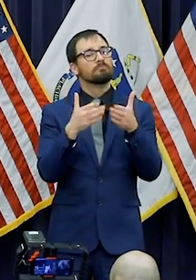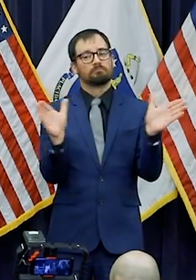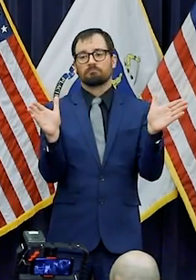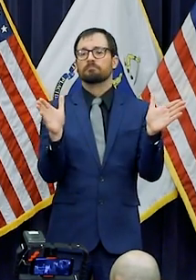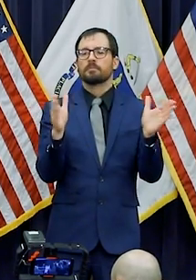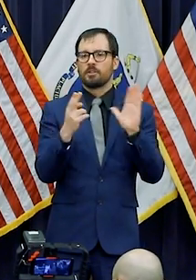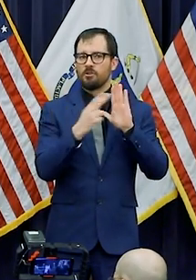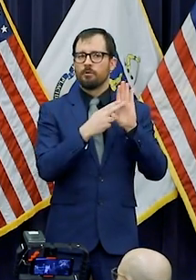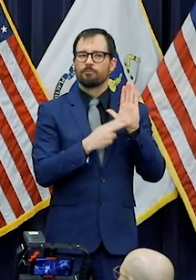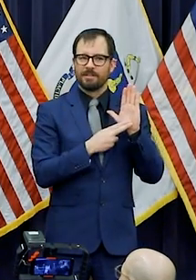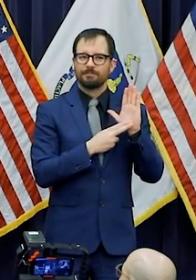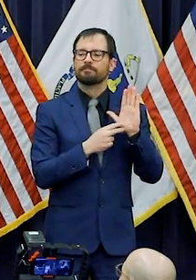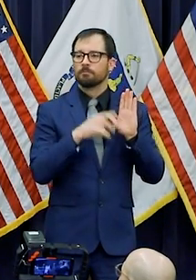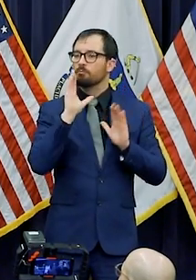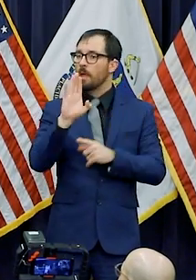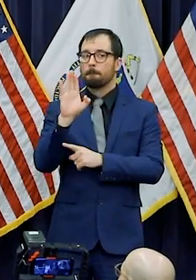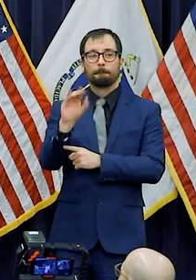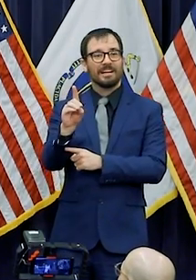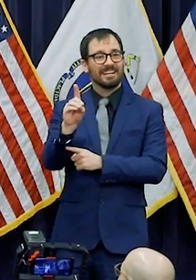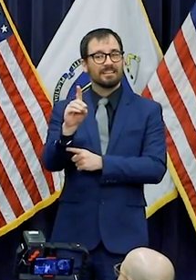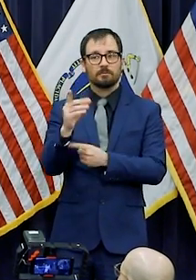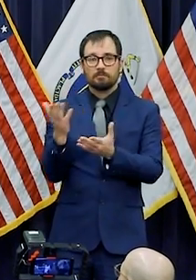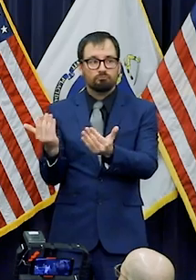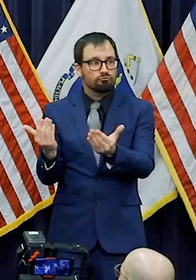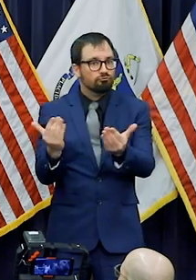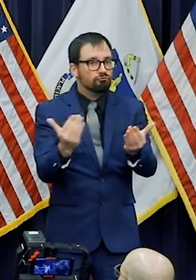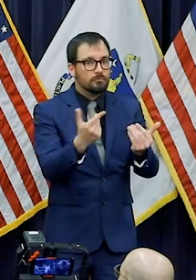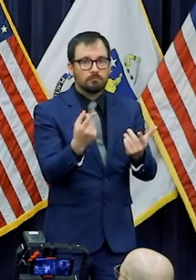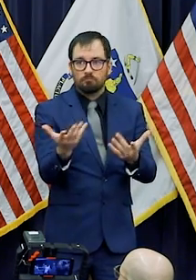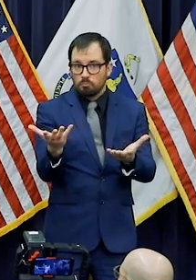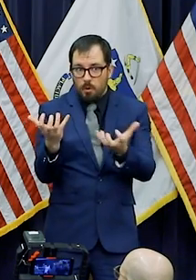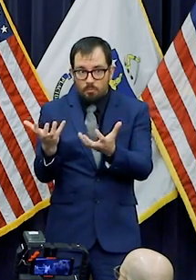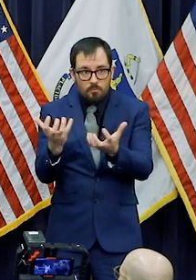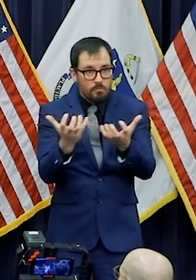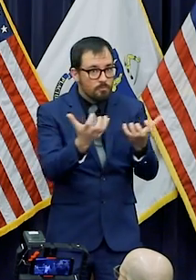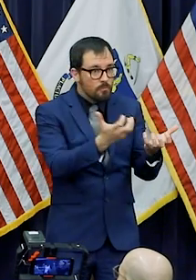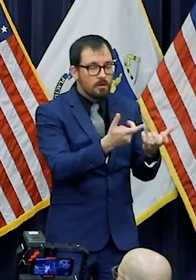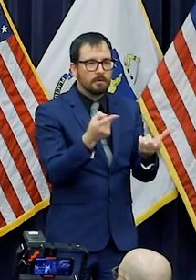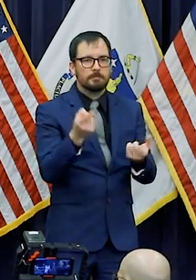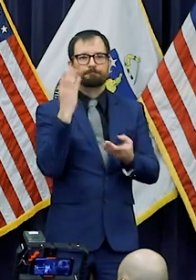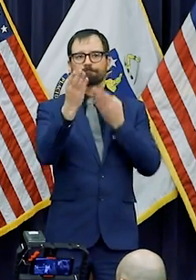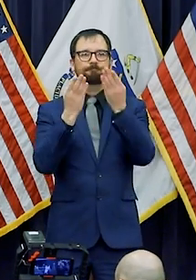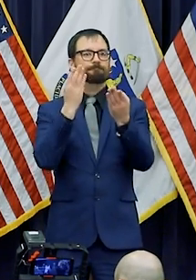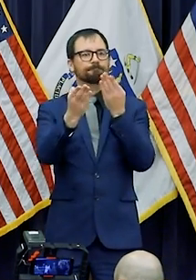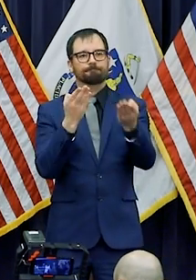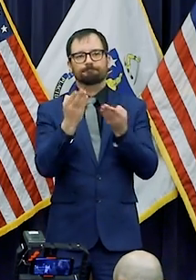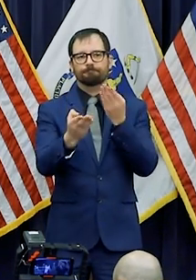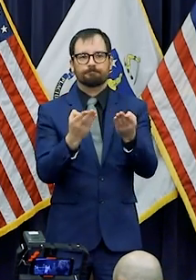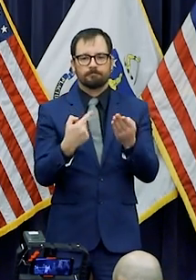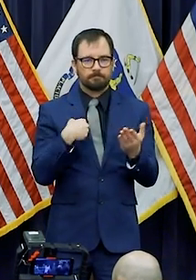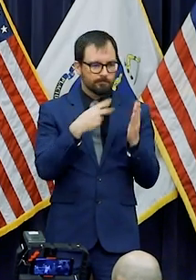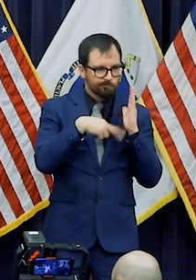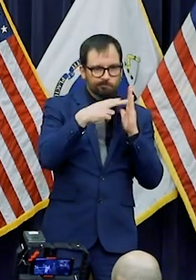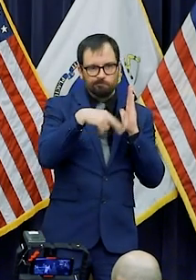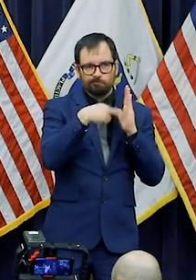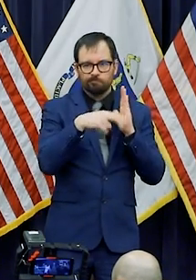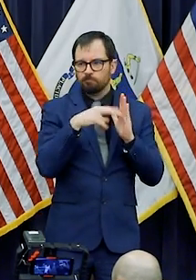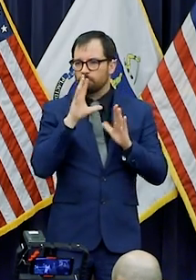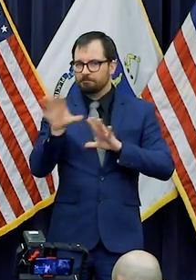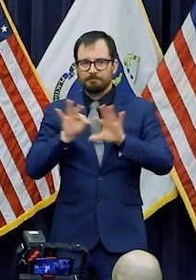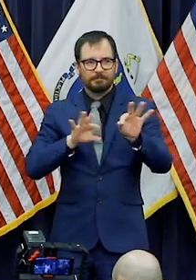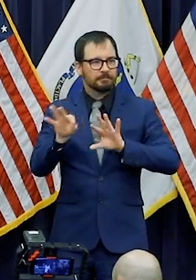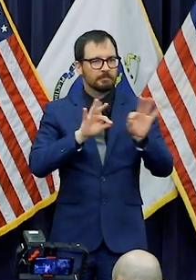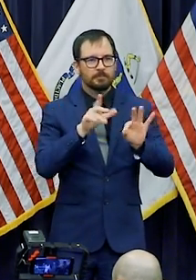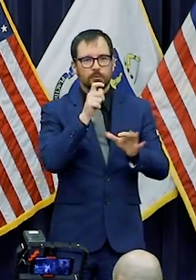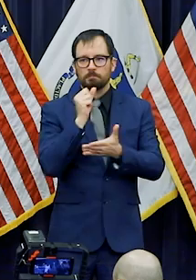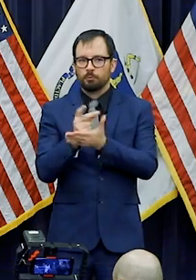invite back in proposals and then you go through the process of selection. Instead, what we did today was literally email out a